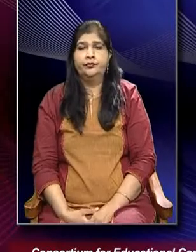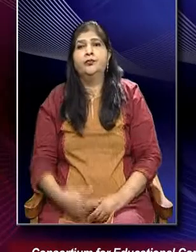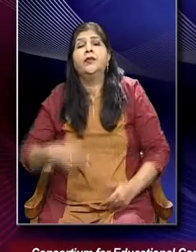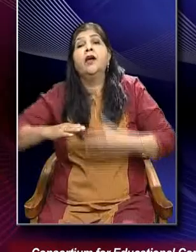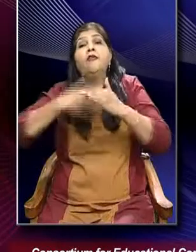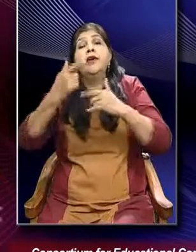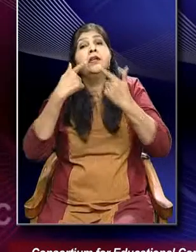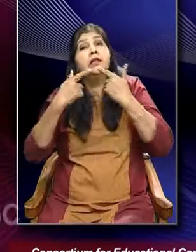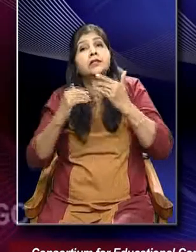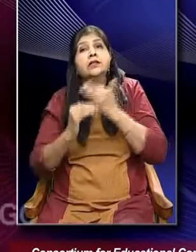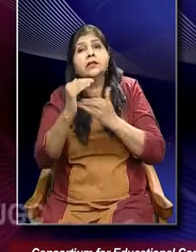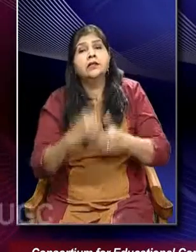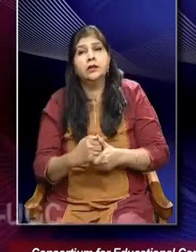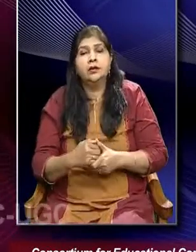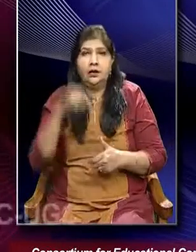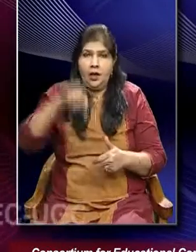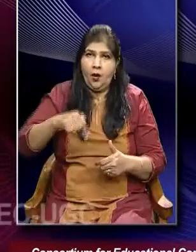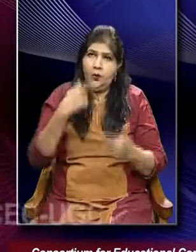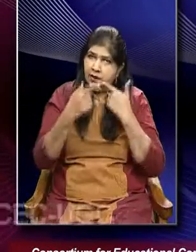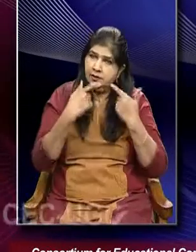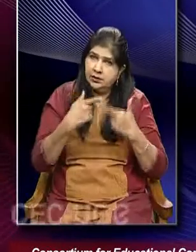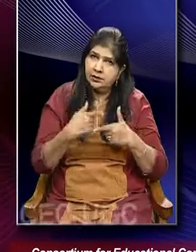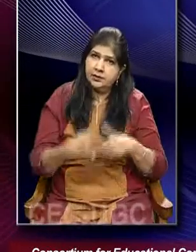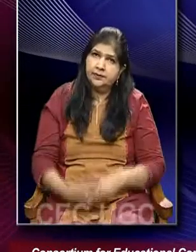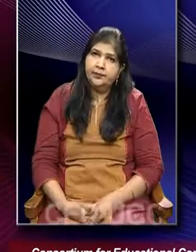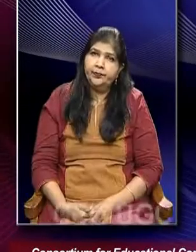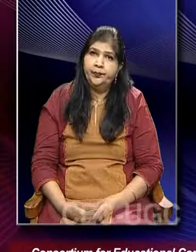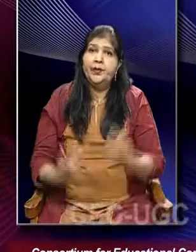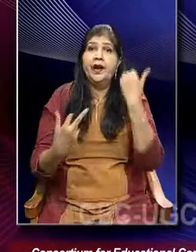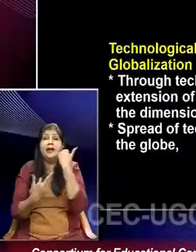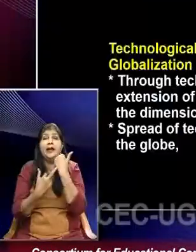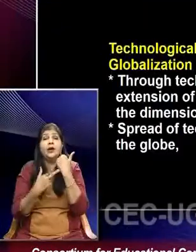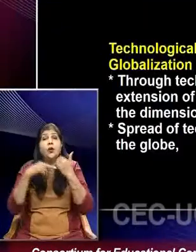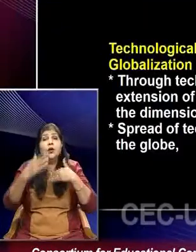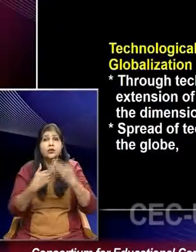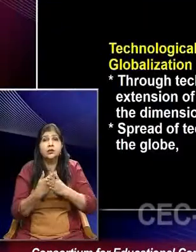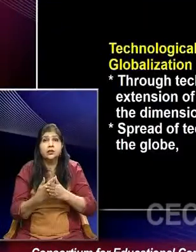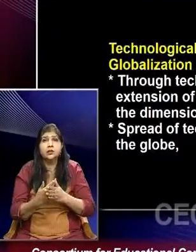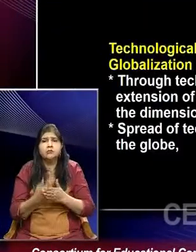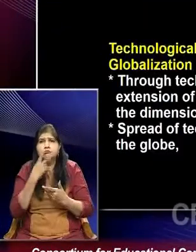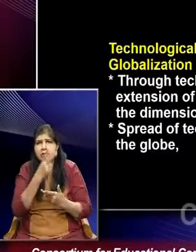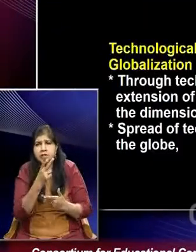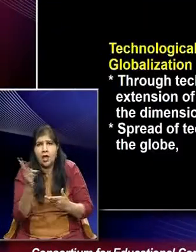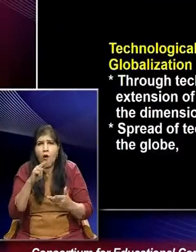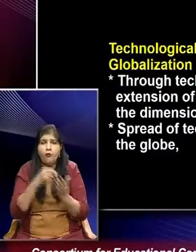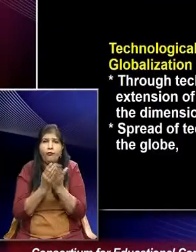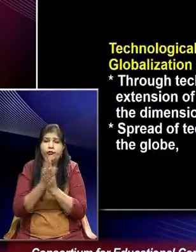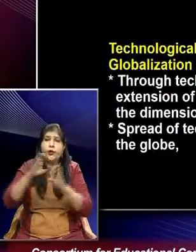discussion further, we will now discuss technological dimension